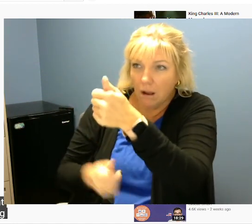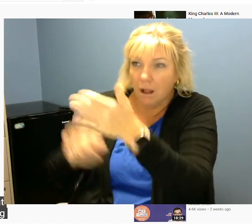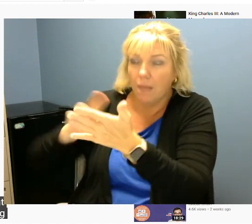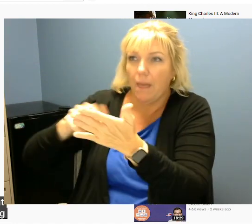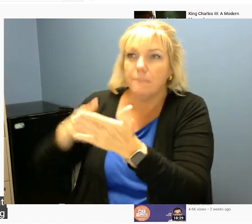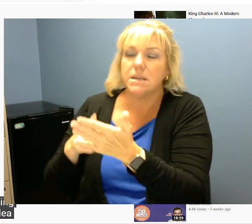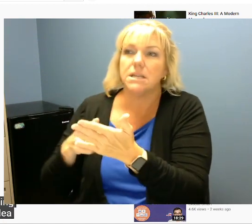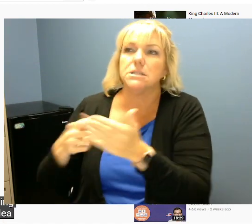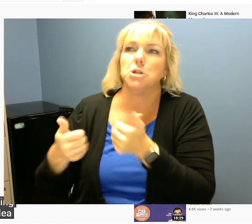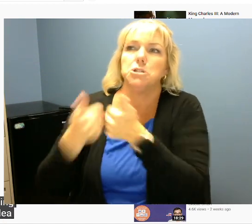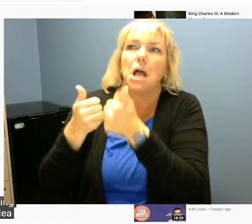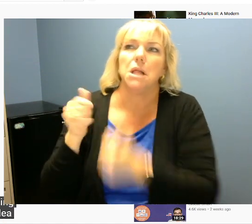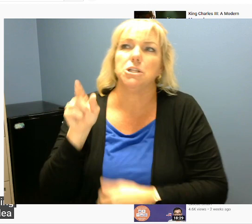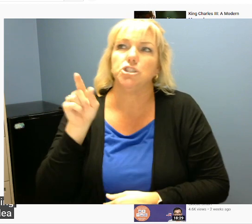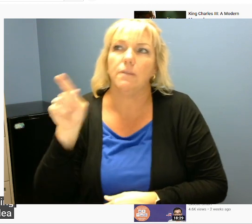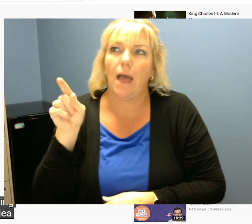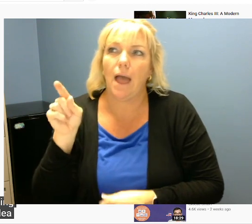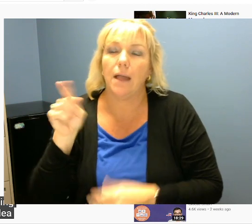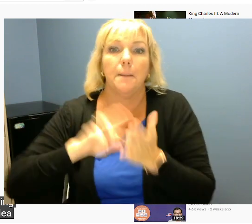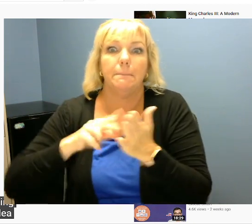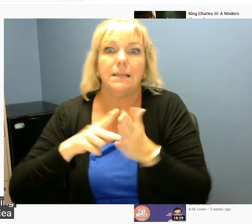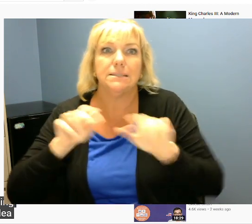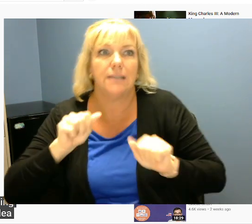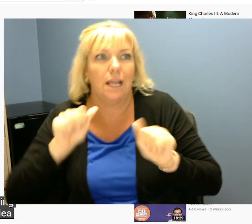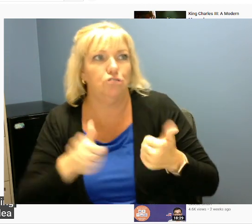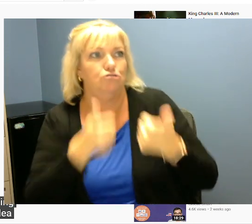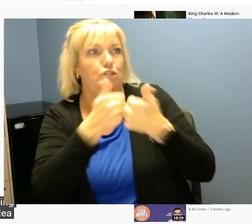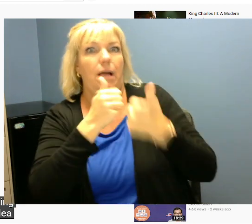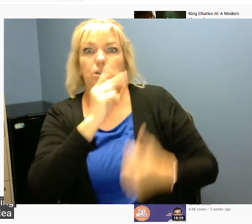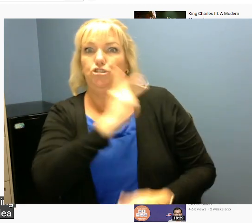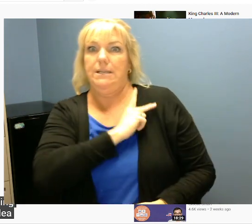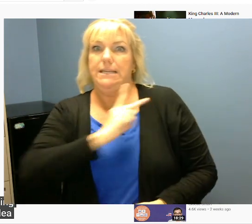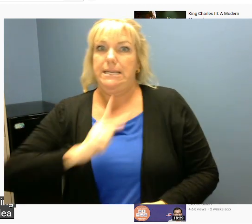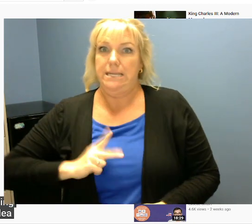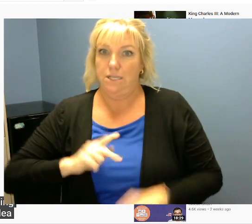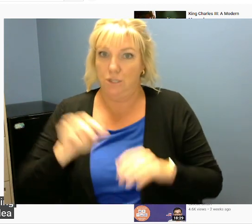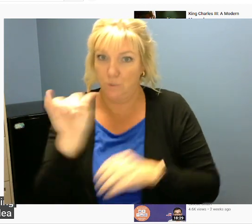to start questioning the monarch, the king.